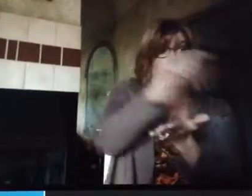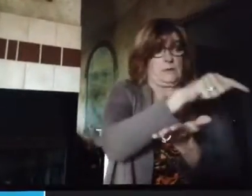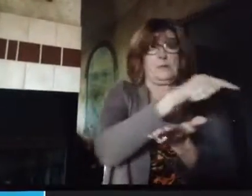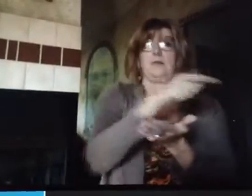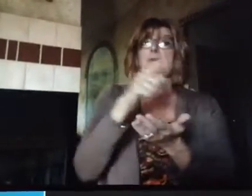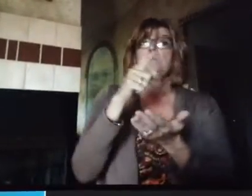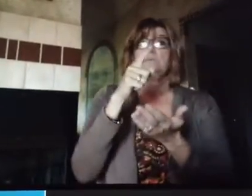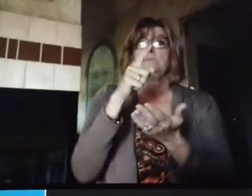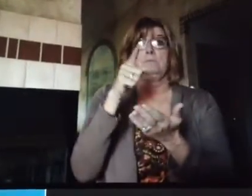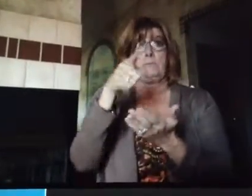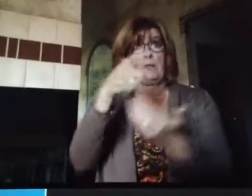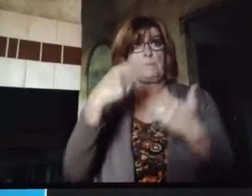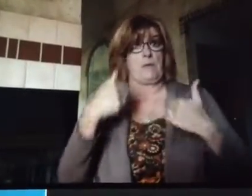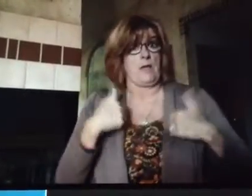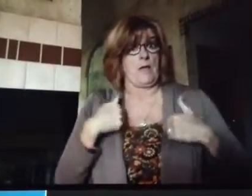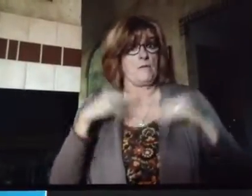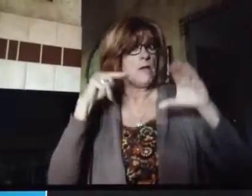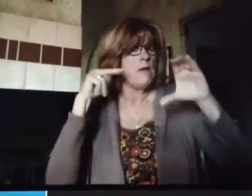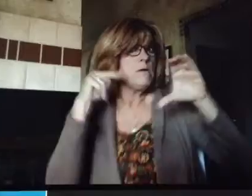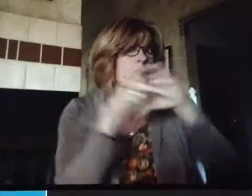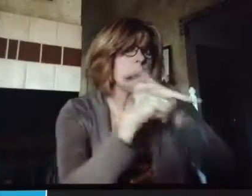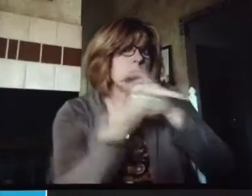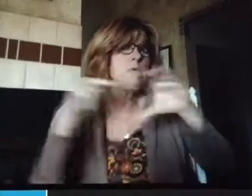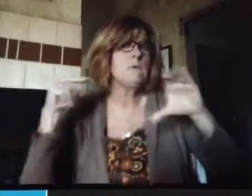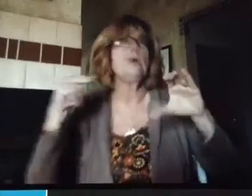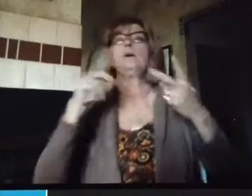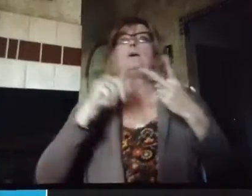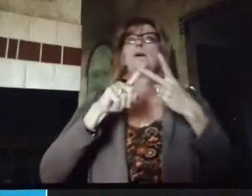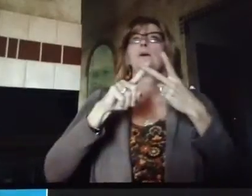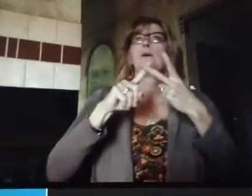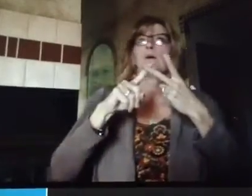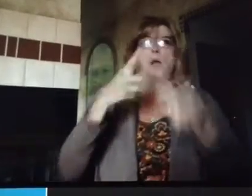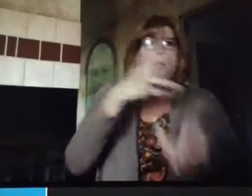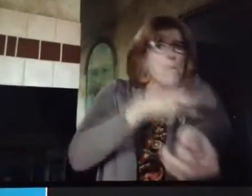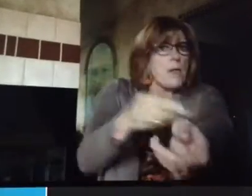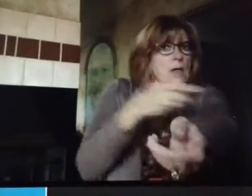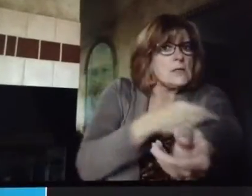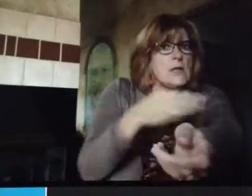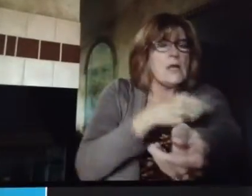their history, and each of these individuals